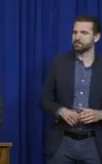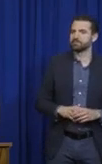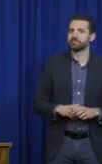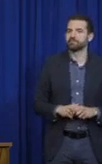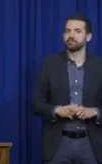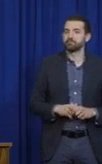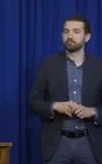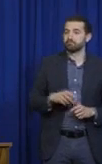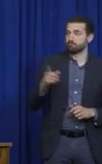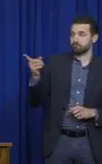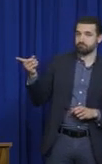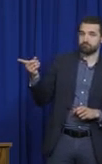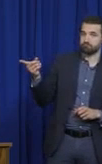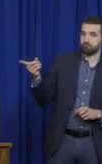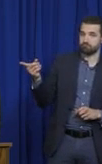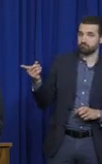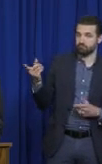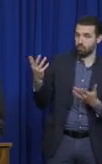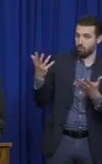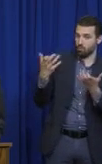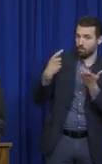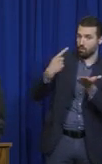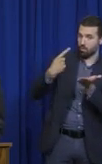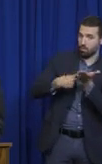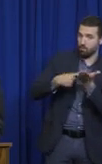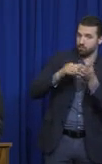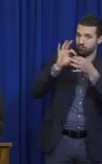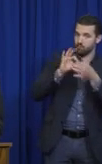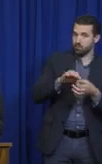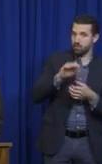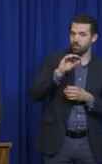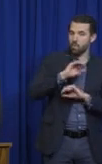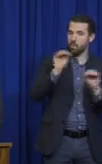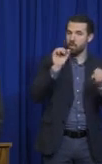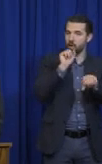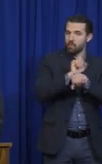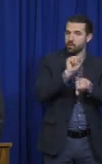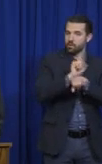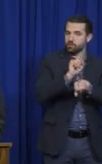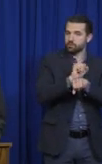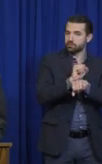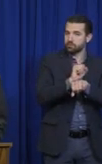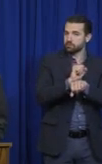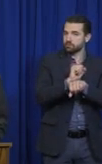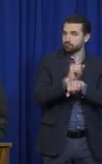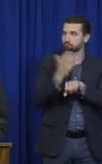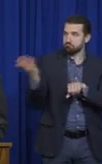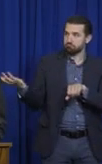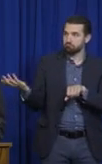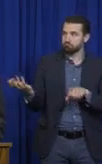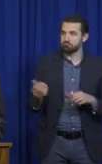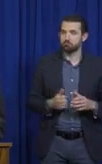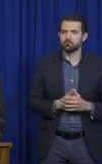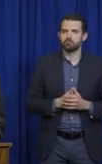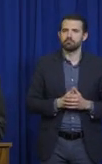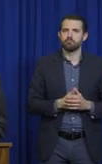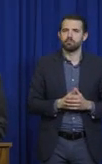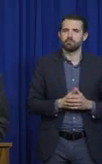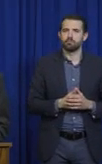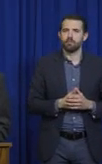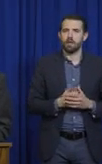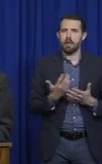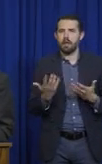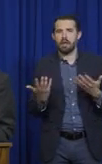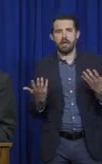if you wanted to tackle the question about unemployment without your call on that one. Well, I would hate to